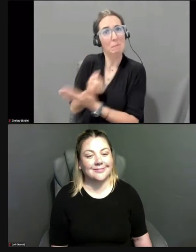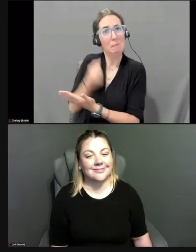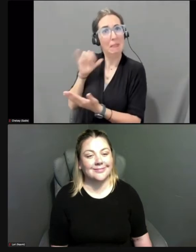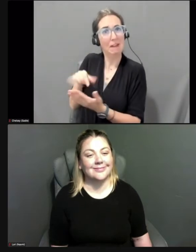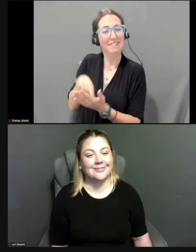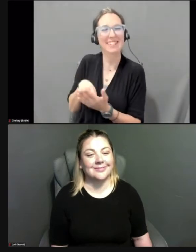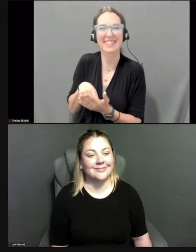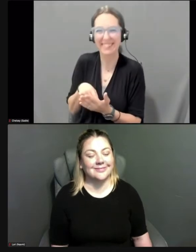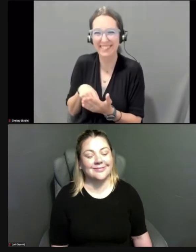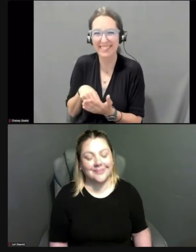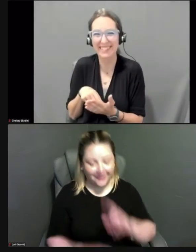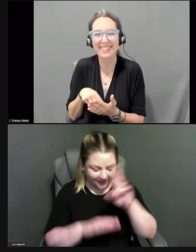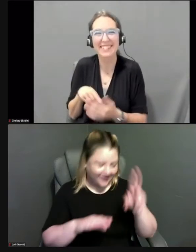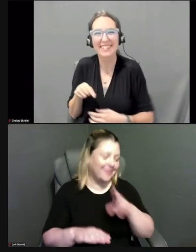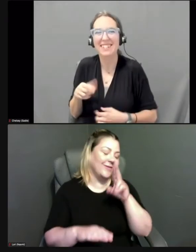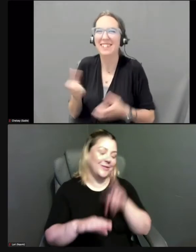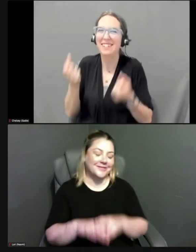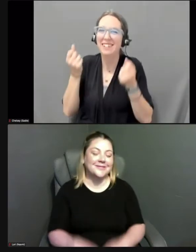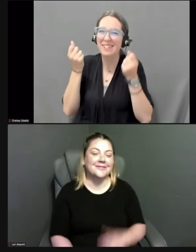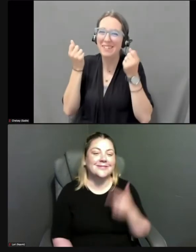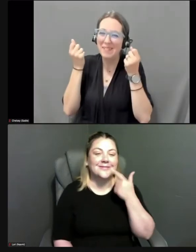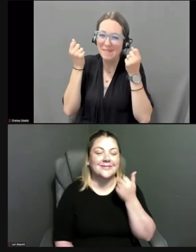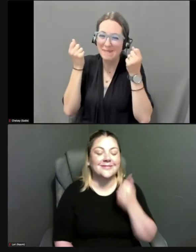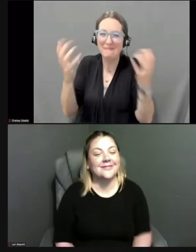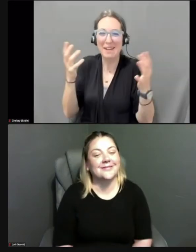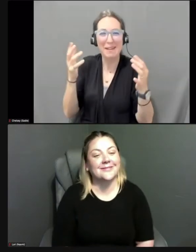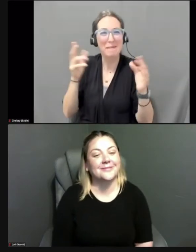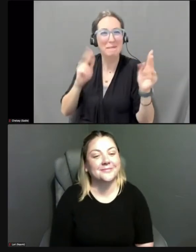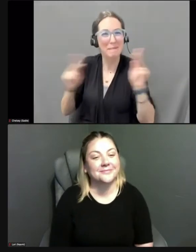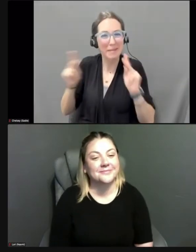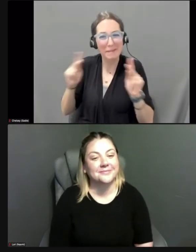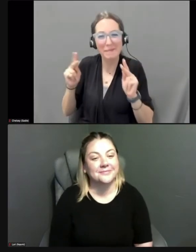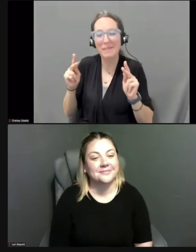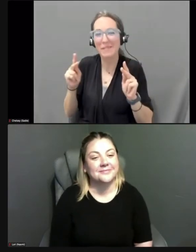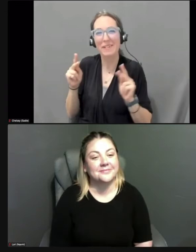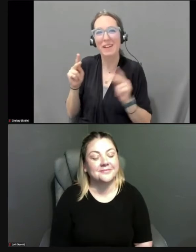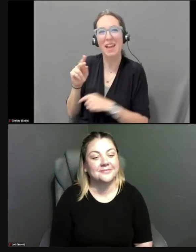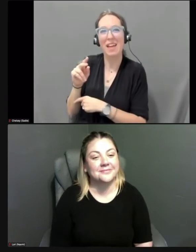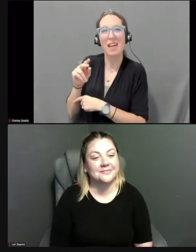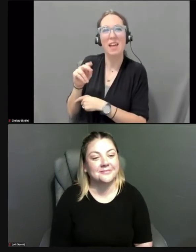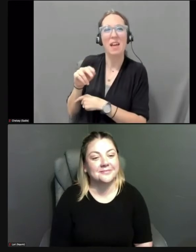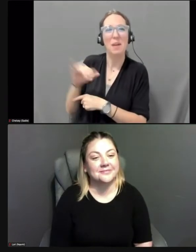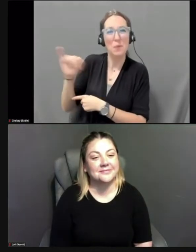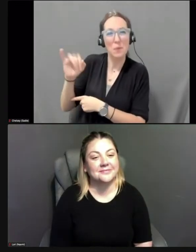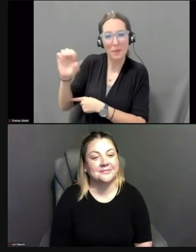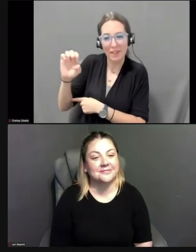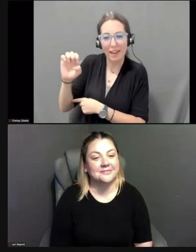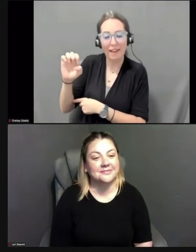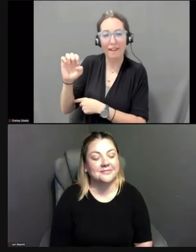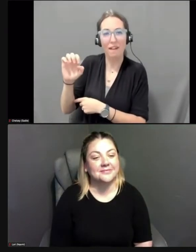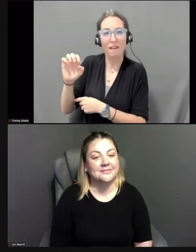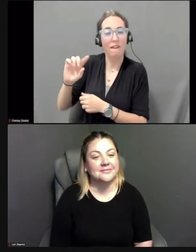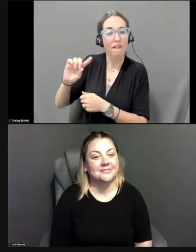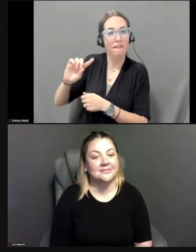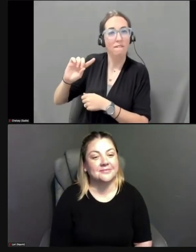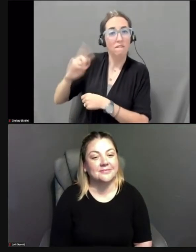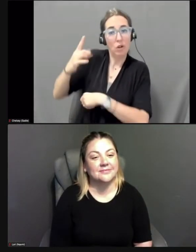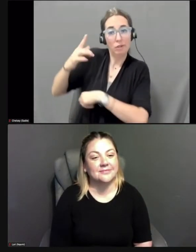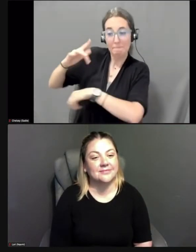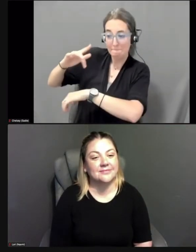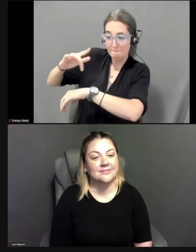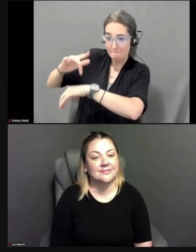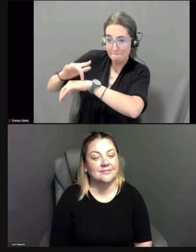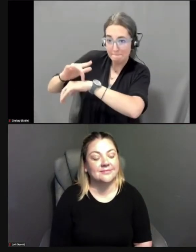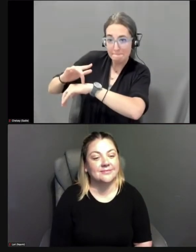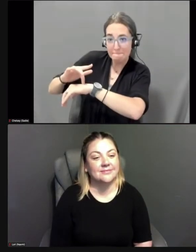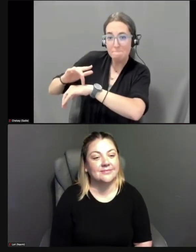that's a common thing that a lot of people do when they're first introduced to intuitive eating. And I was definitely one of those people. When I